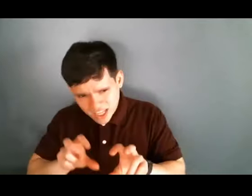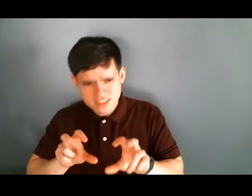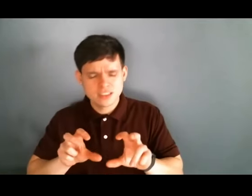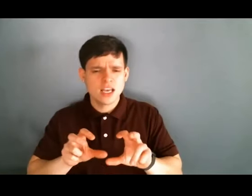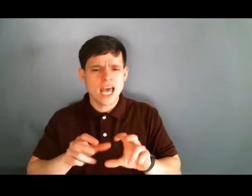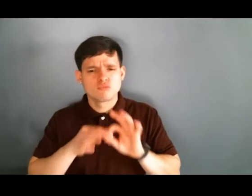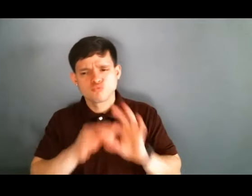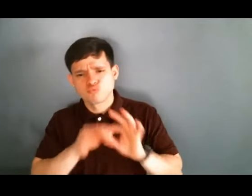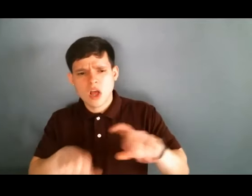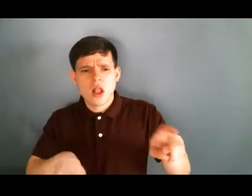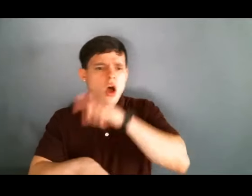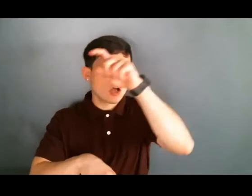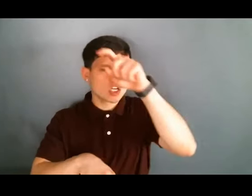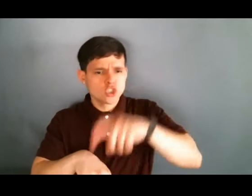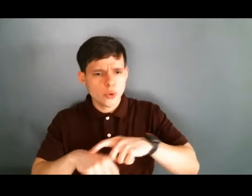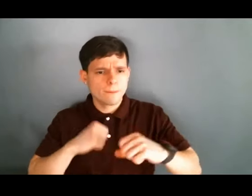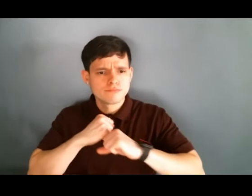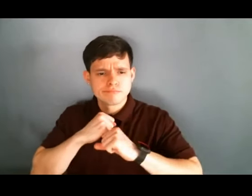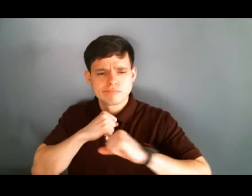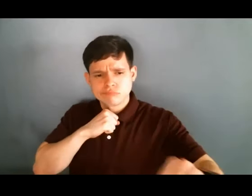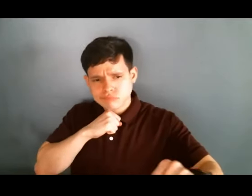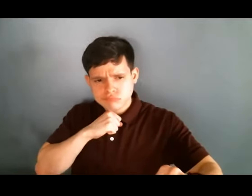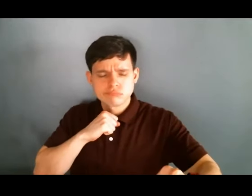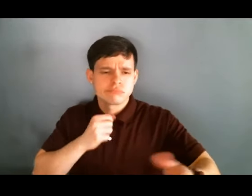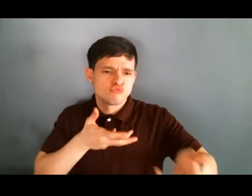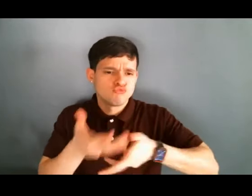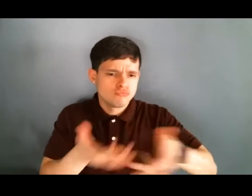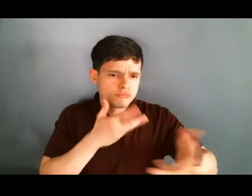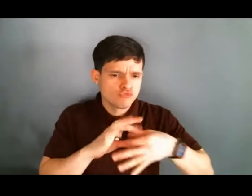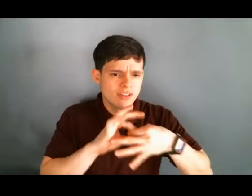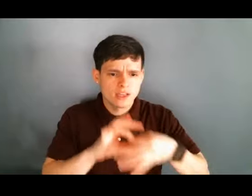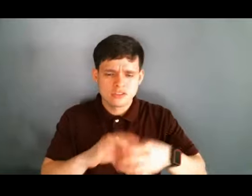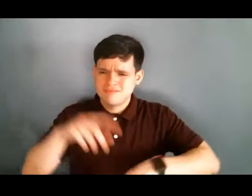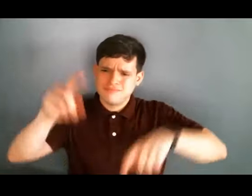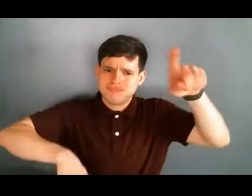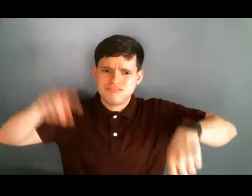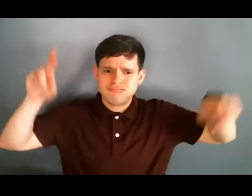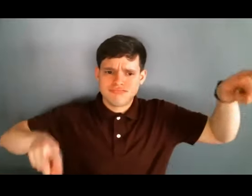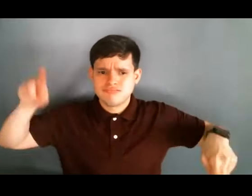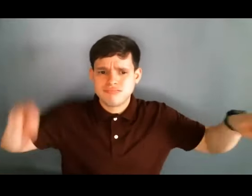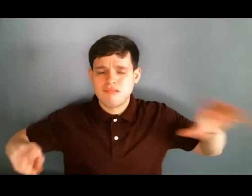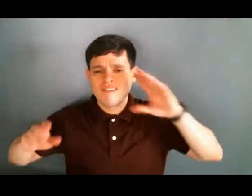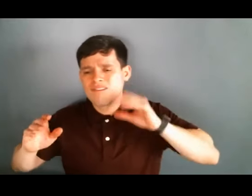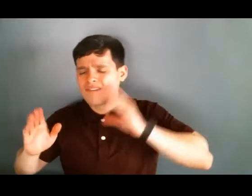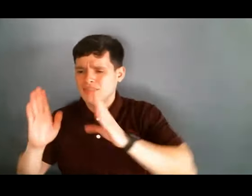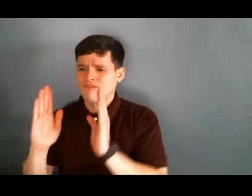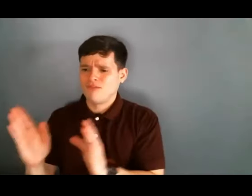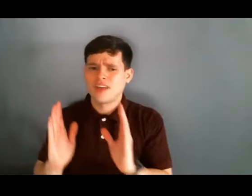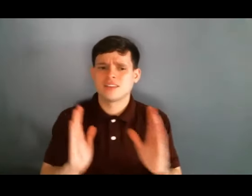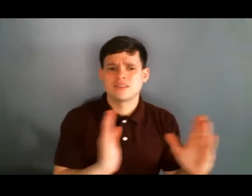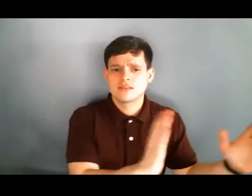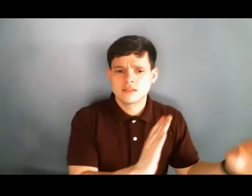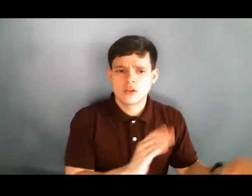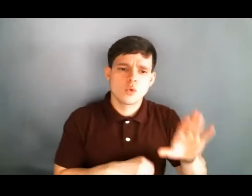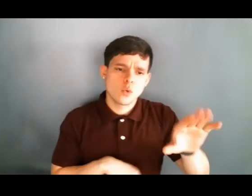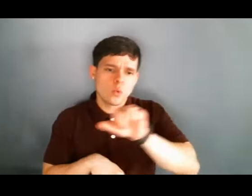relationship with you as an artist. So we want to be there from the different phases of your the production of